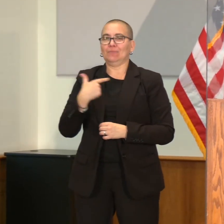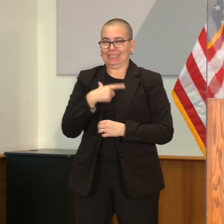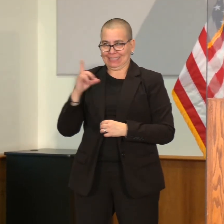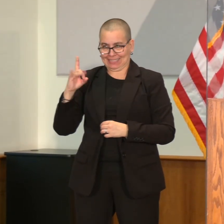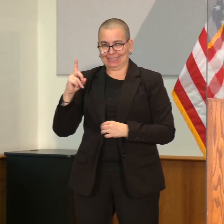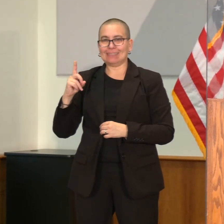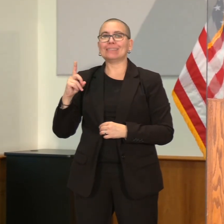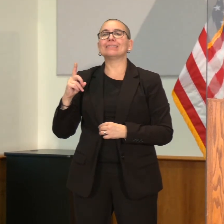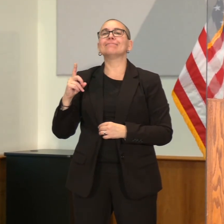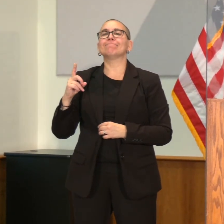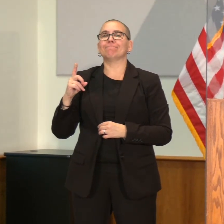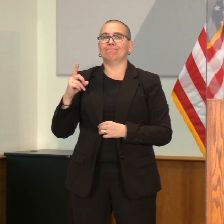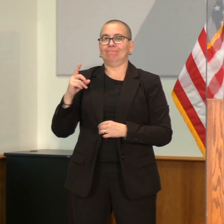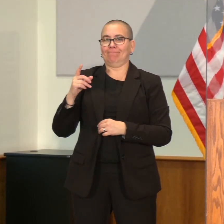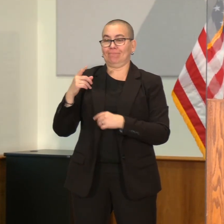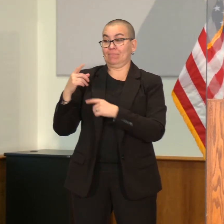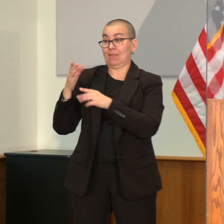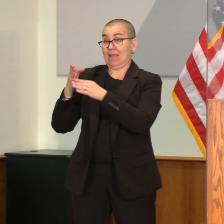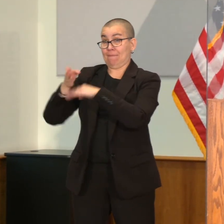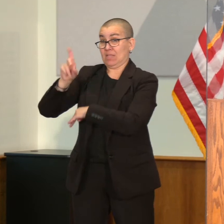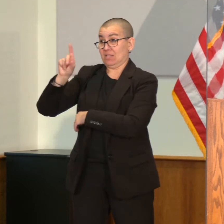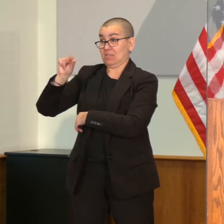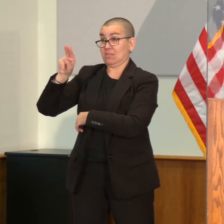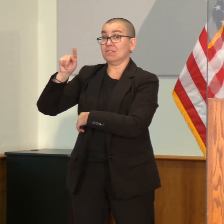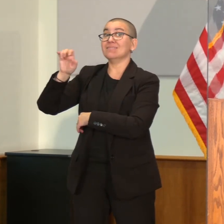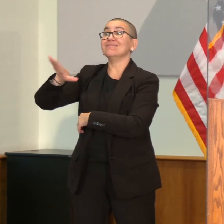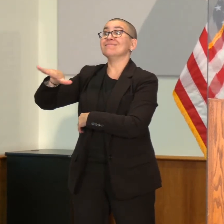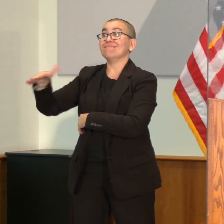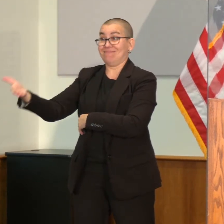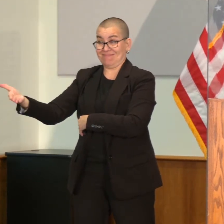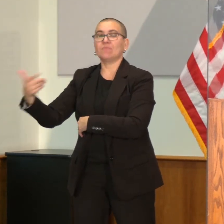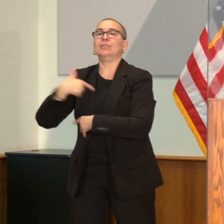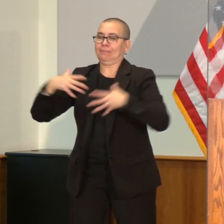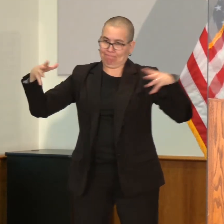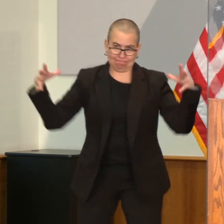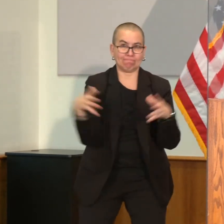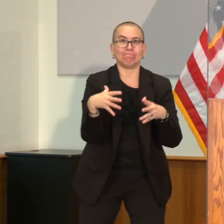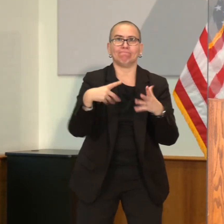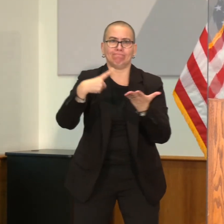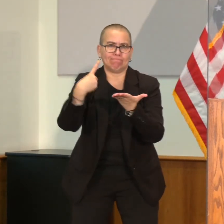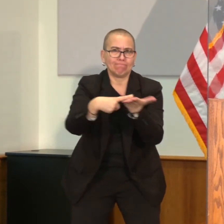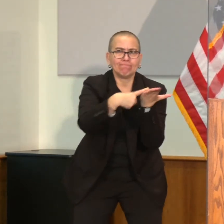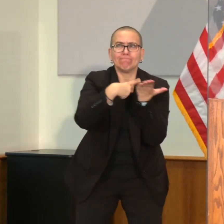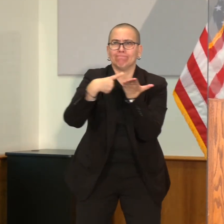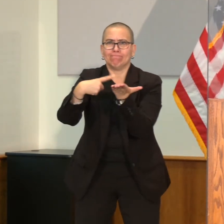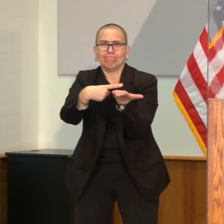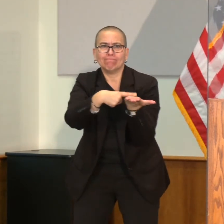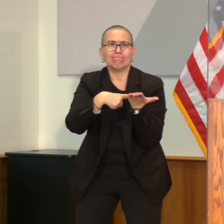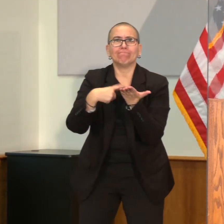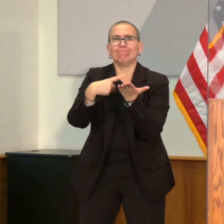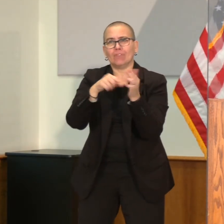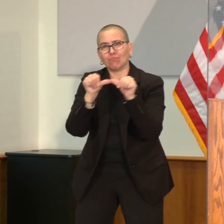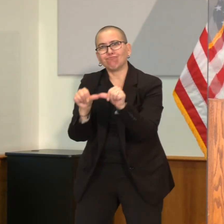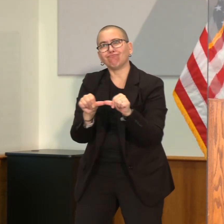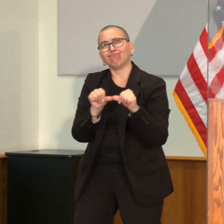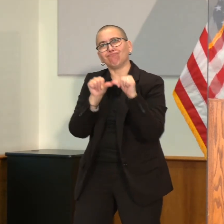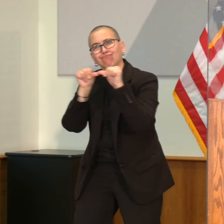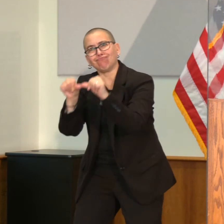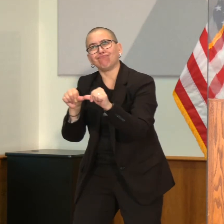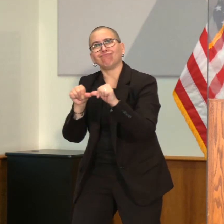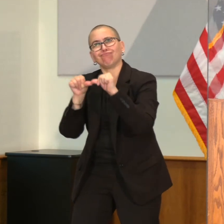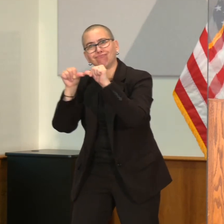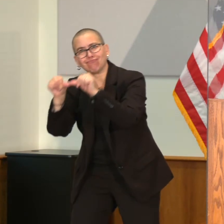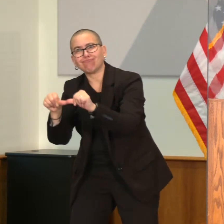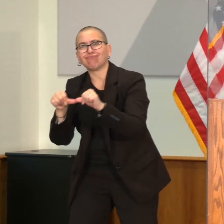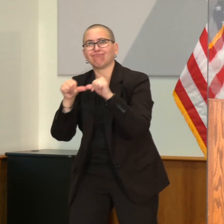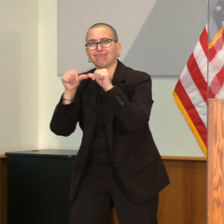after Dante Wright was killed, and I think it was an outgrowth of that conversation with the leaders that led